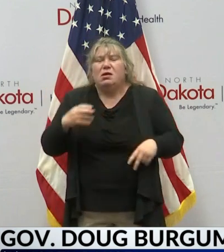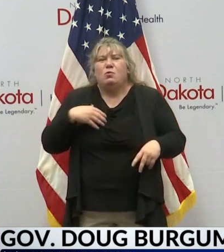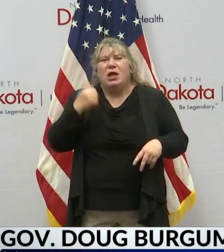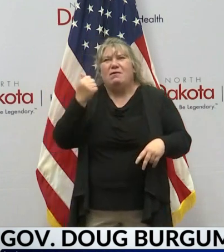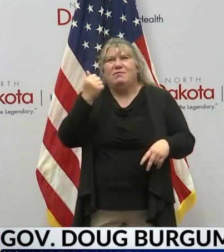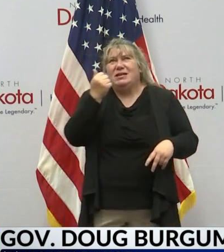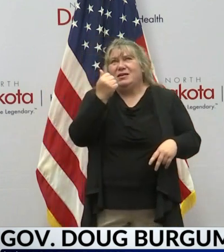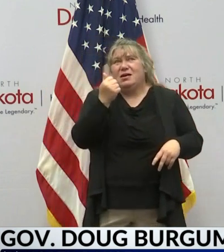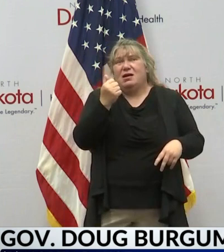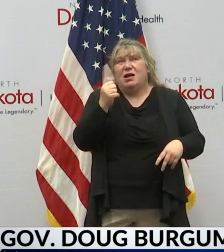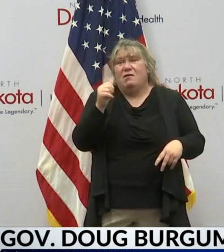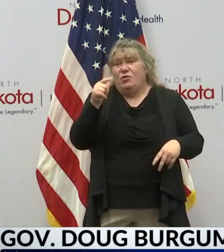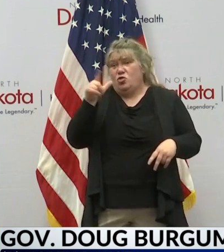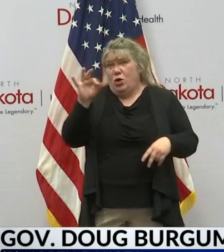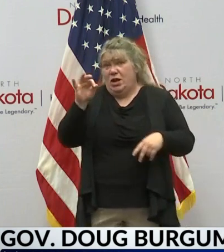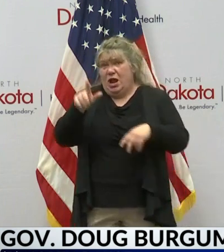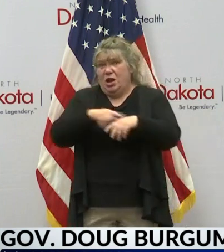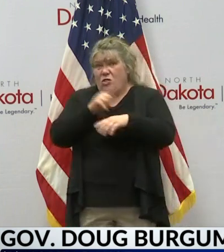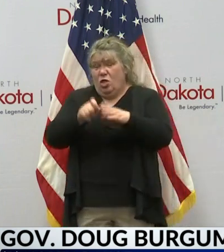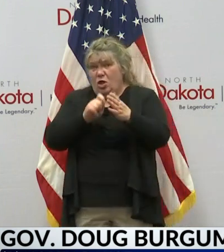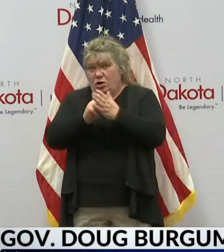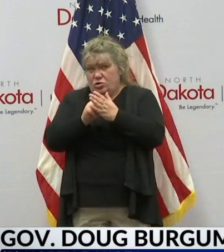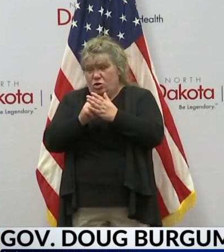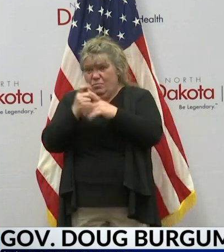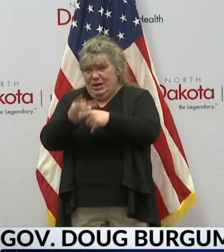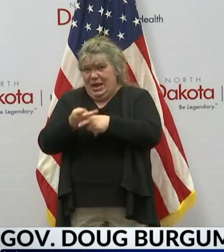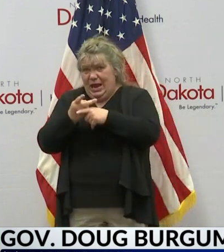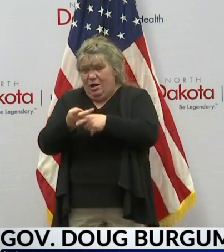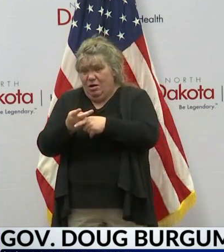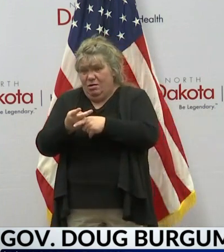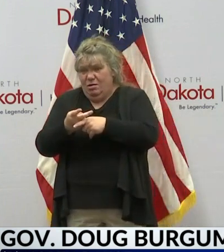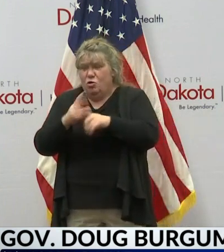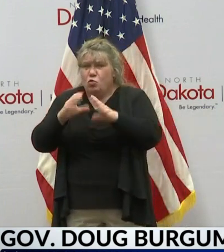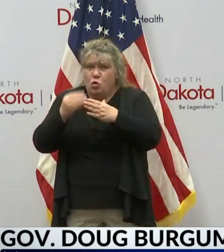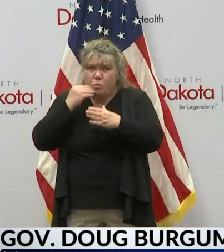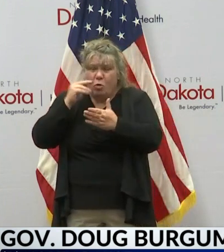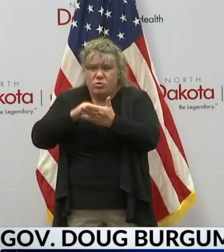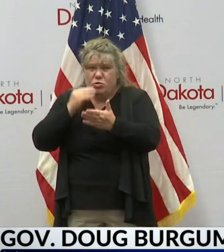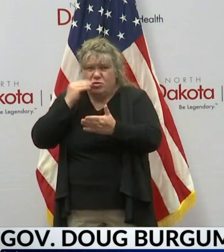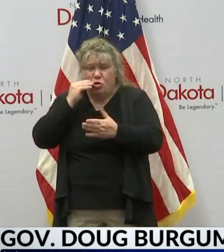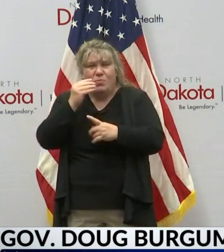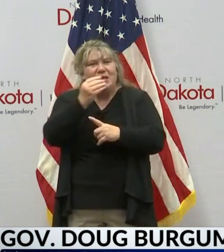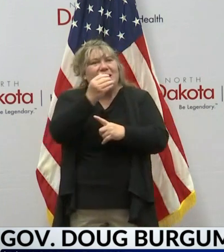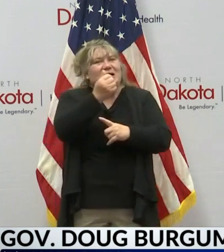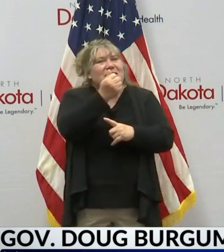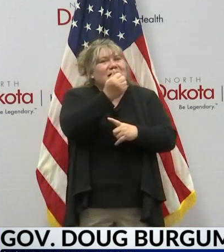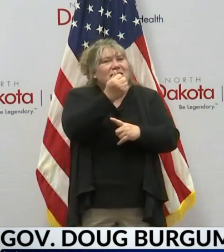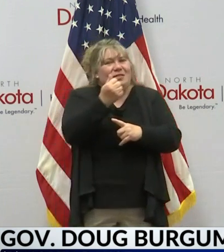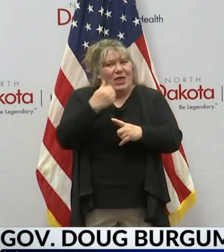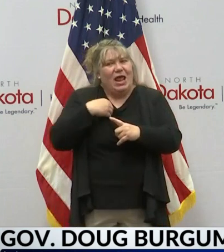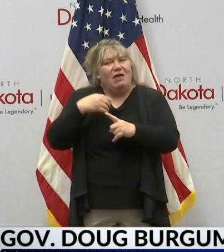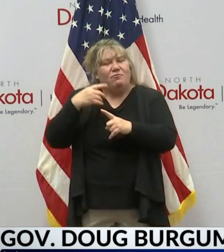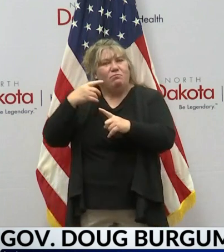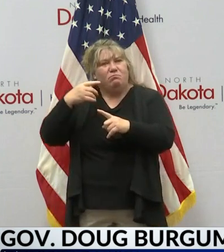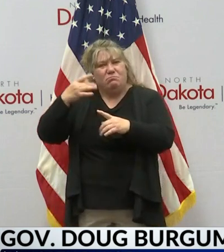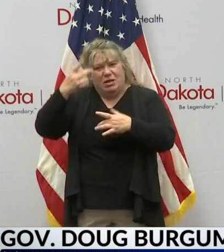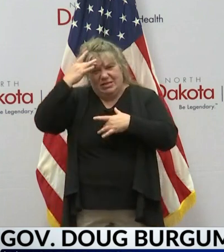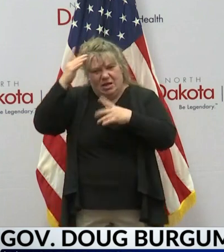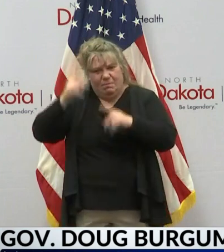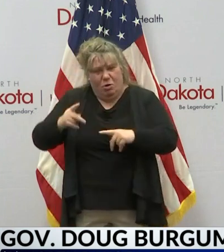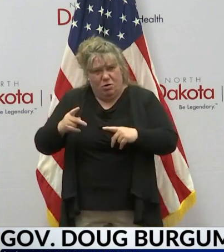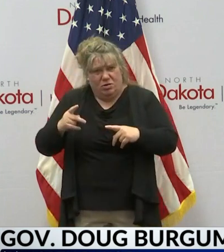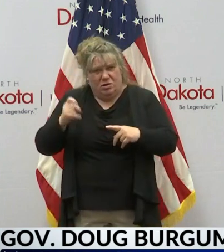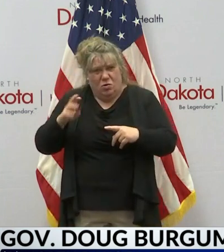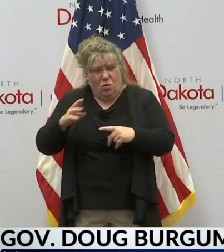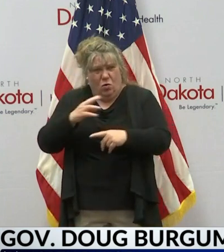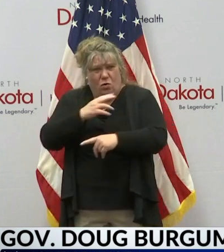17 of the 29 long-term care facilities in the state that either have a positive from a healthcare professional that works in one